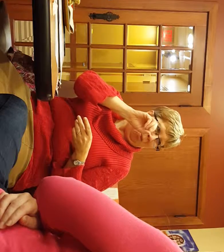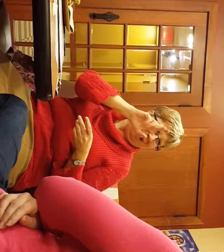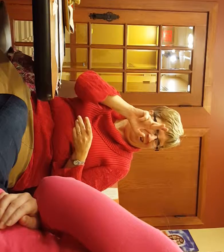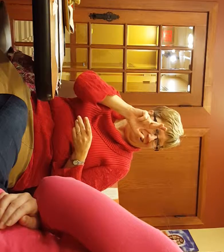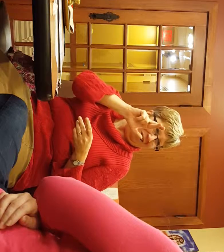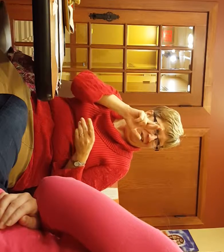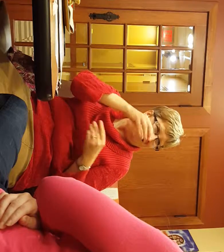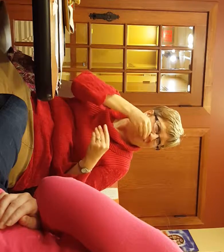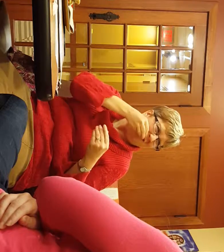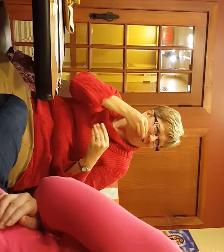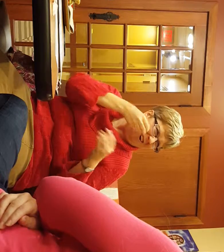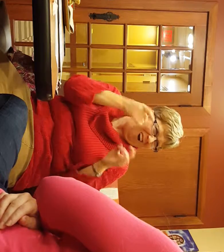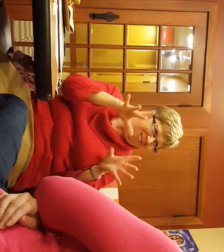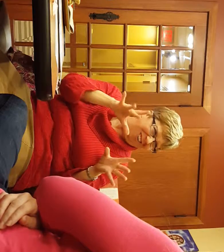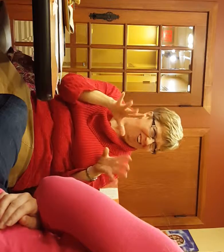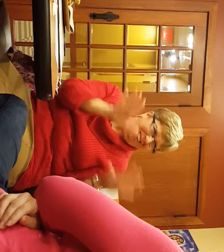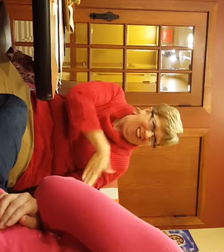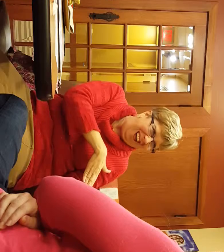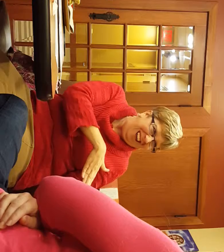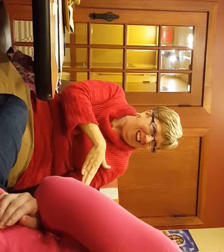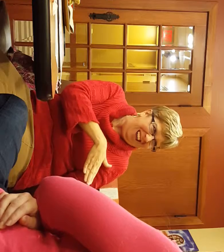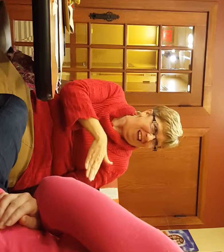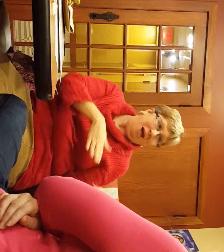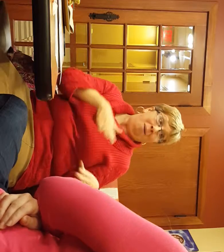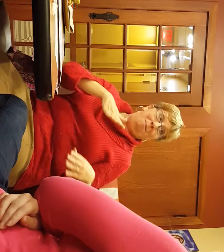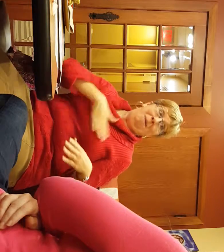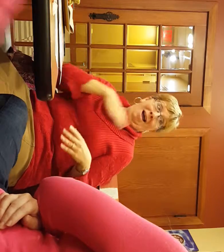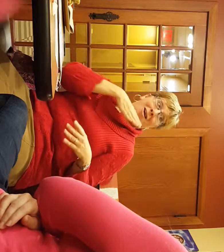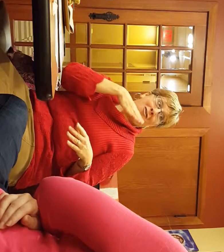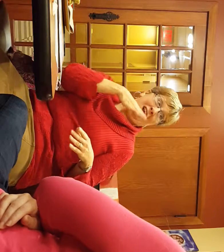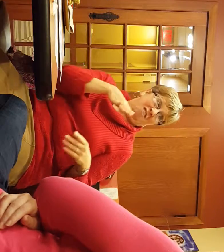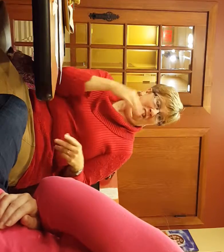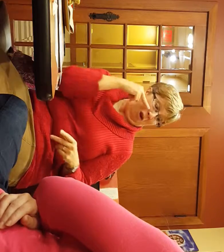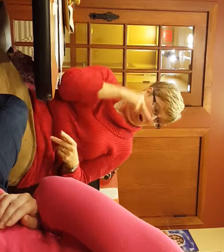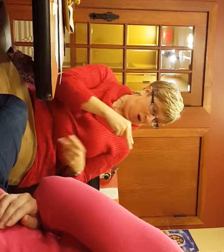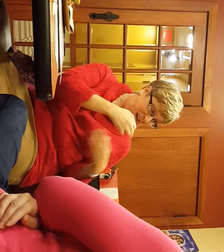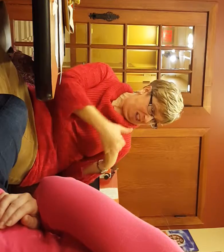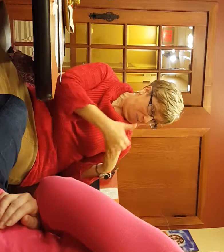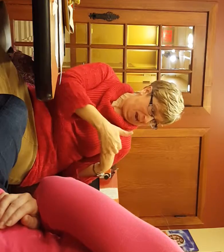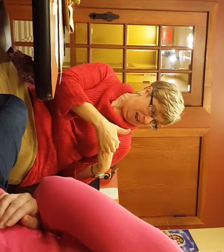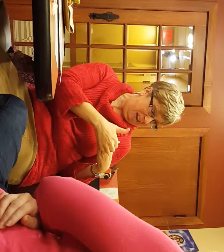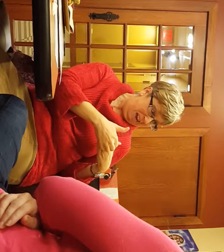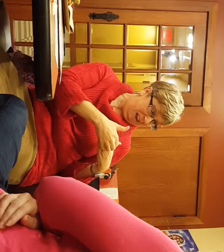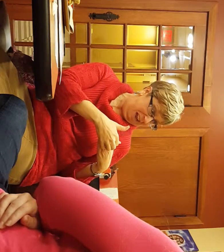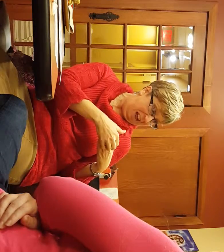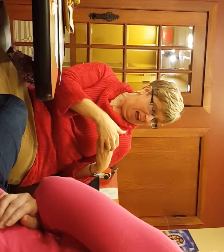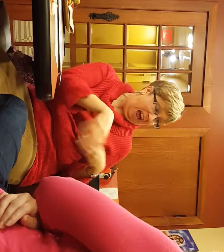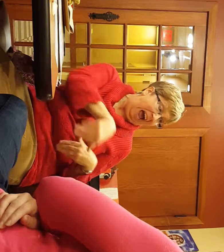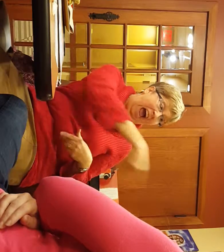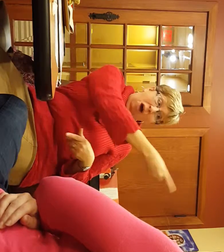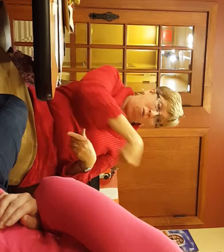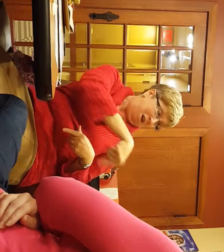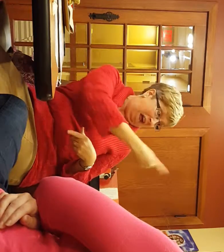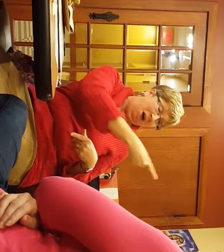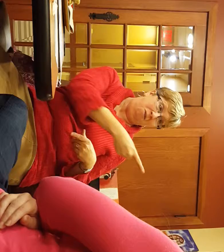floor, and stomped on it, and told her, never bring this poison into our home again. And it created